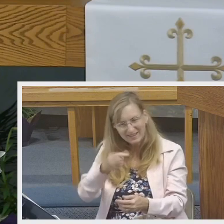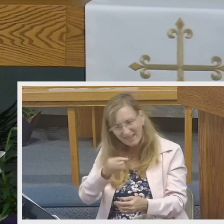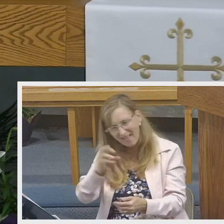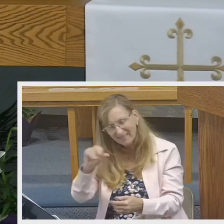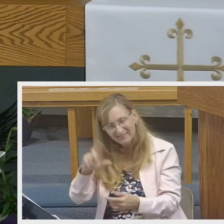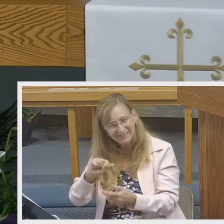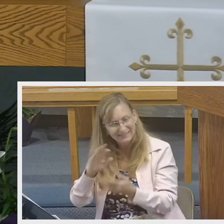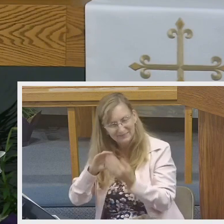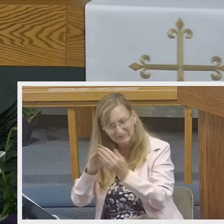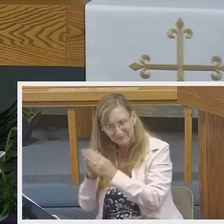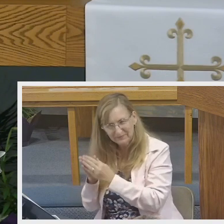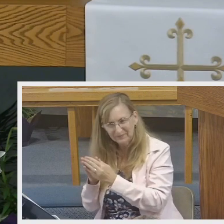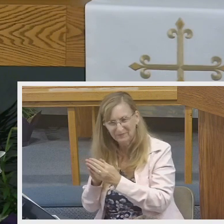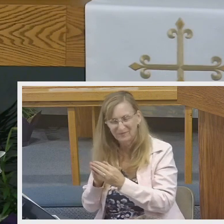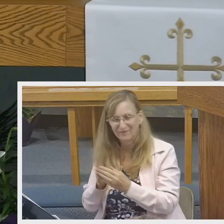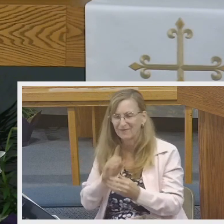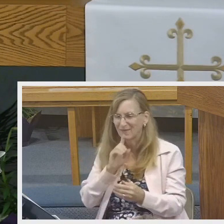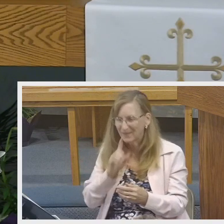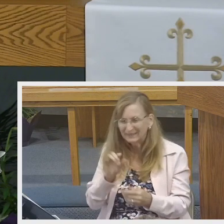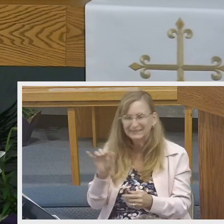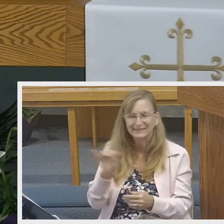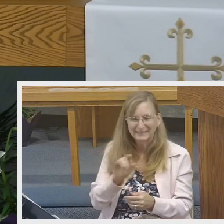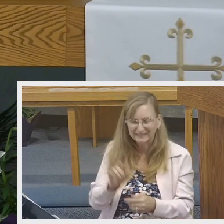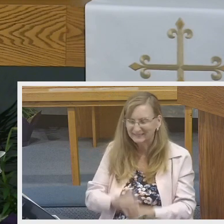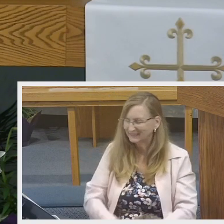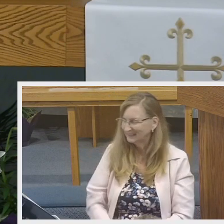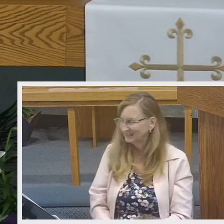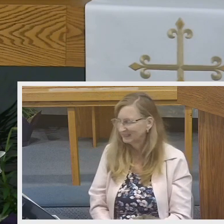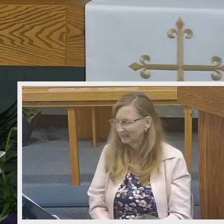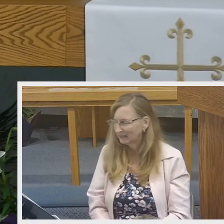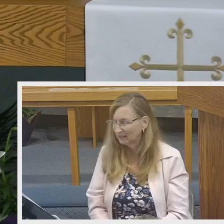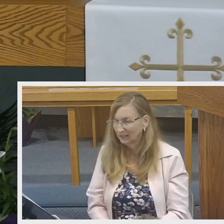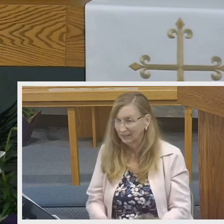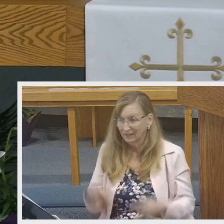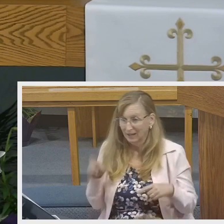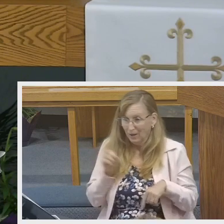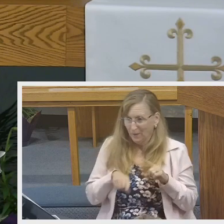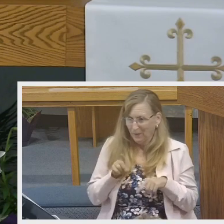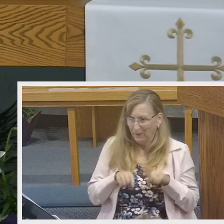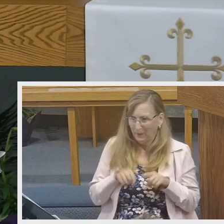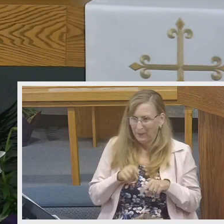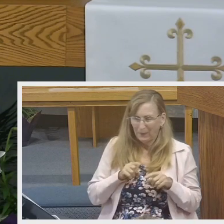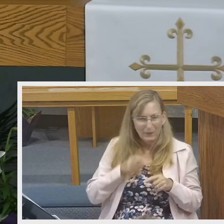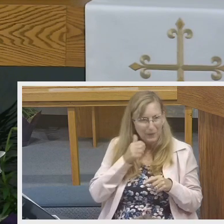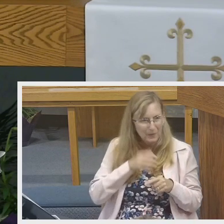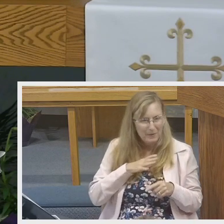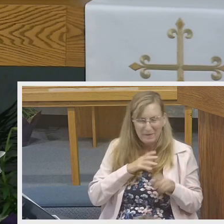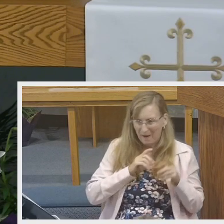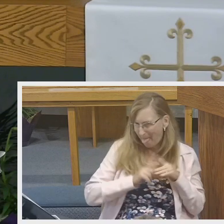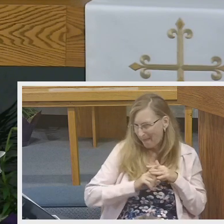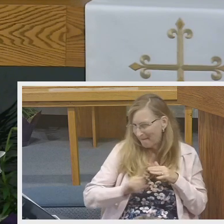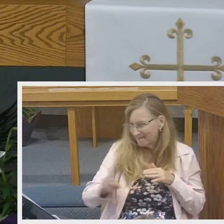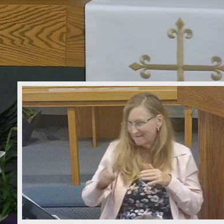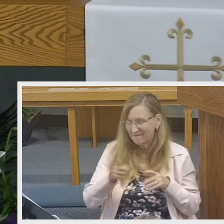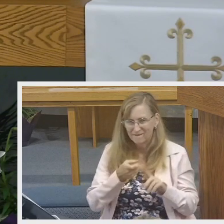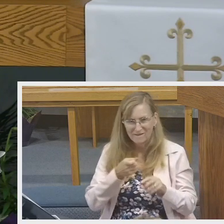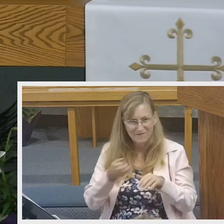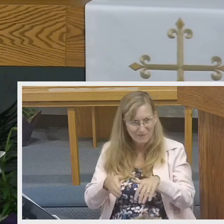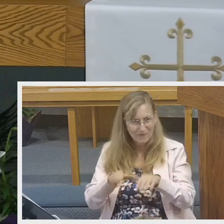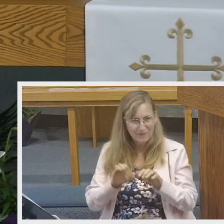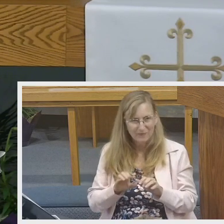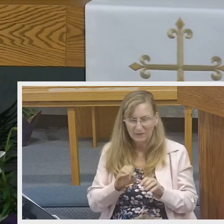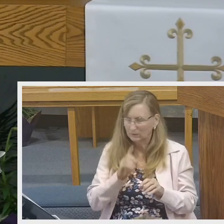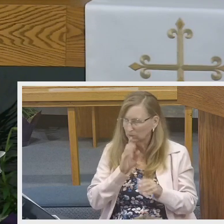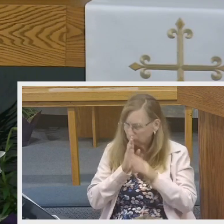you. Trembling and bewildered, the women went out and fled from the tomb. They said nothing to anyone because